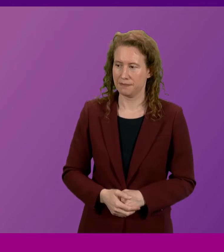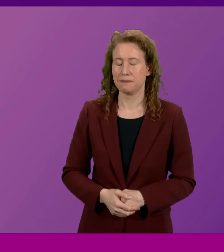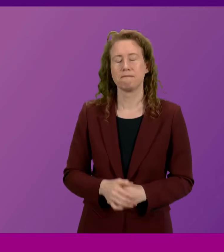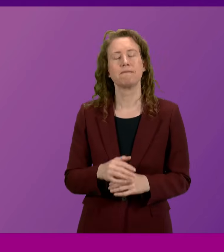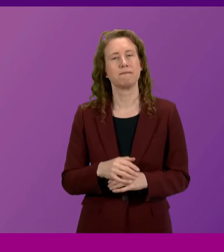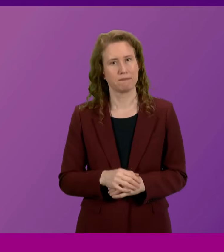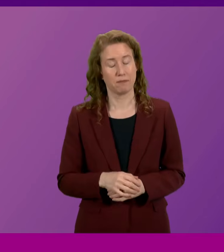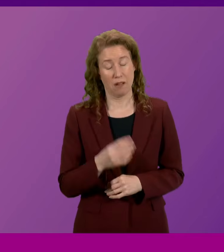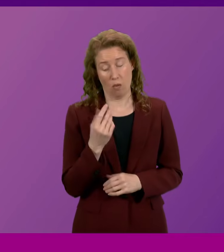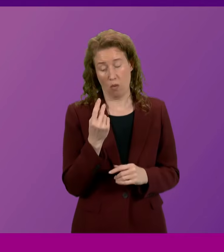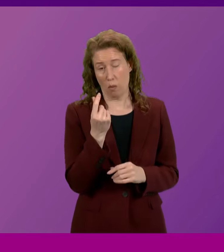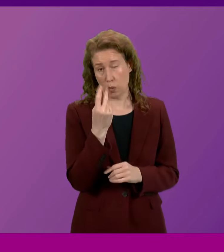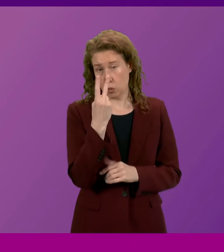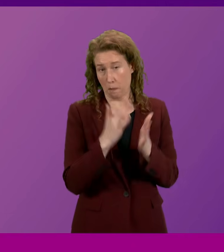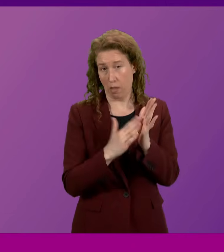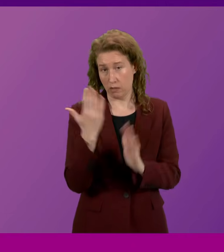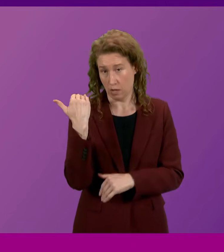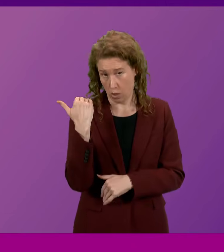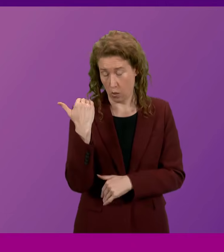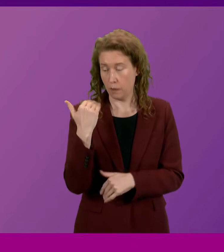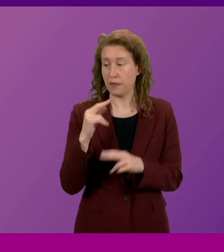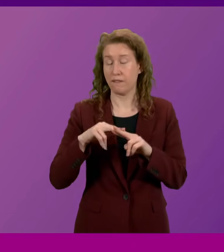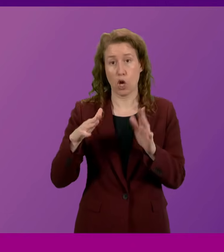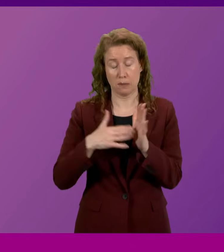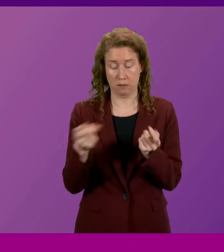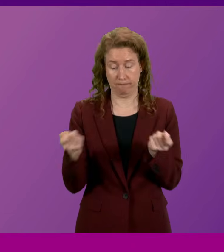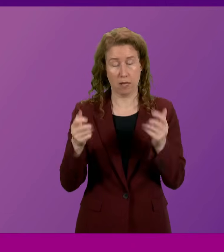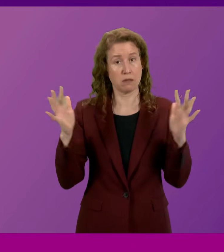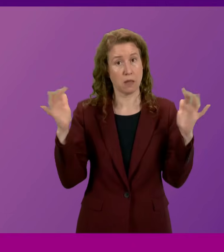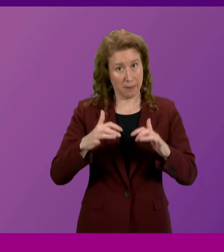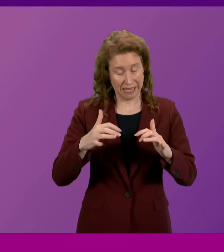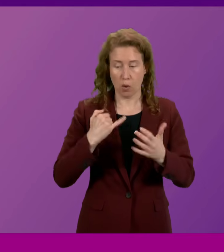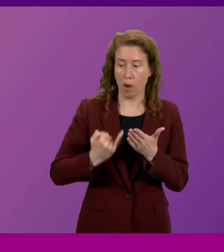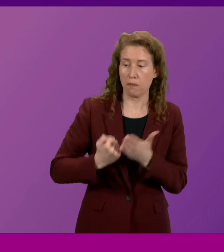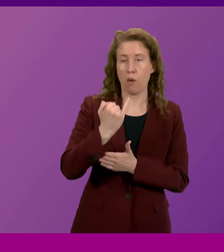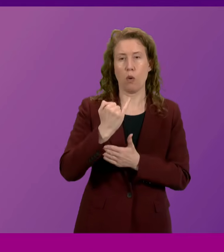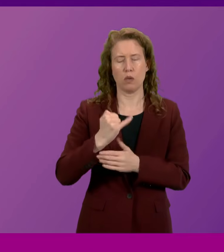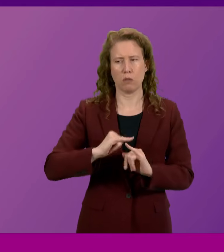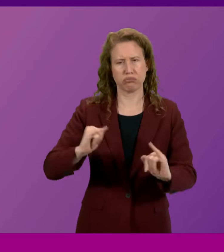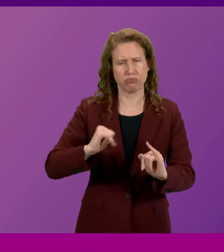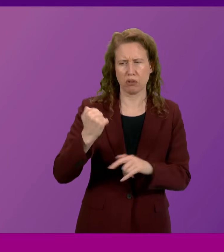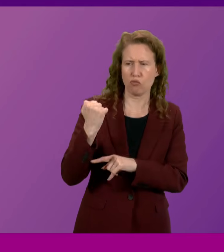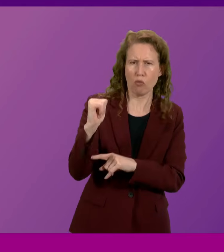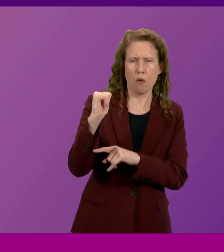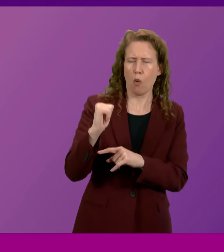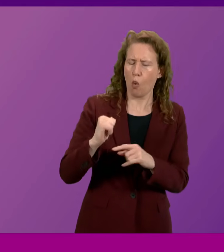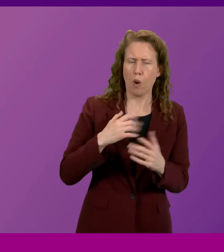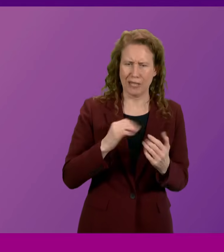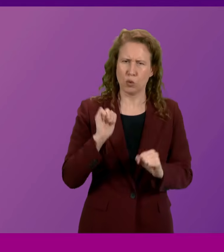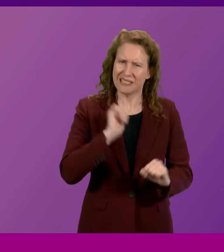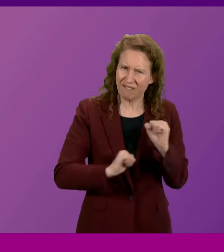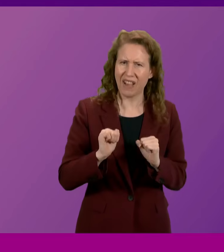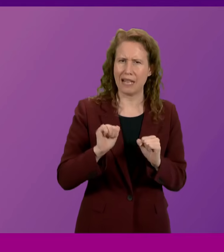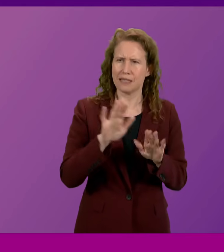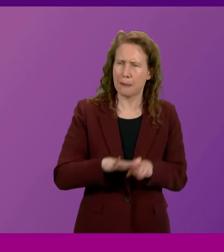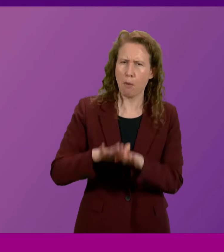Nearly 2 months ago, the First Minister hosted a summit about opposing the far right and defending democracy.